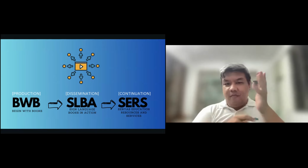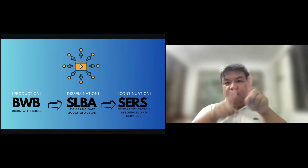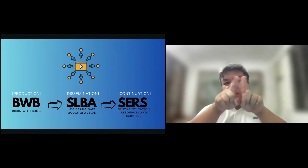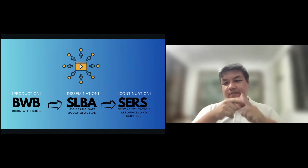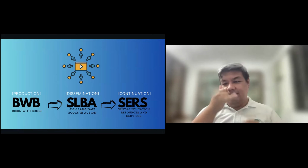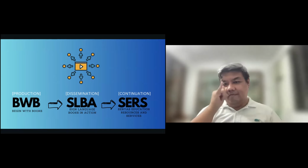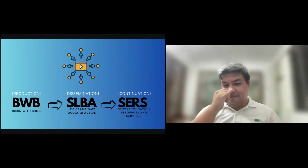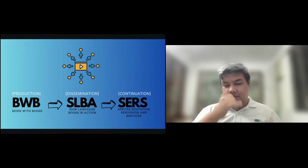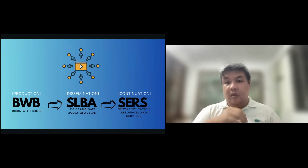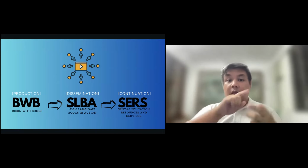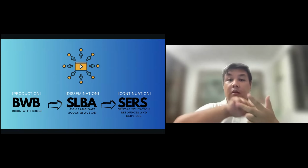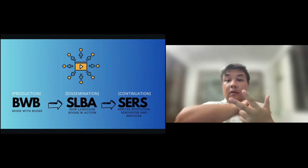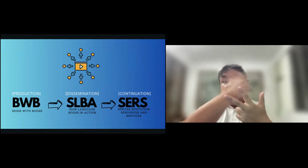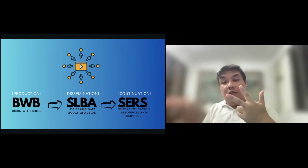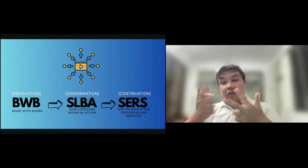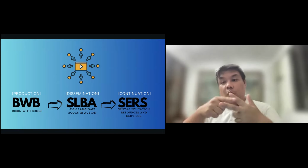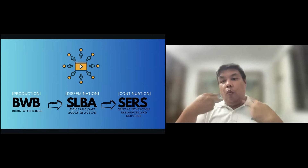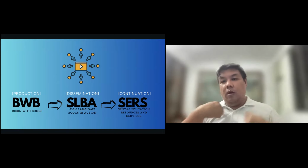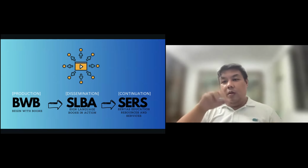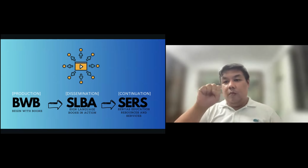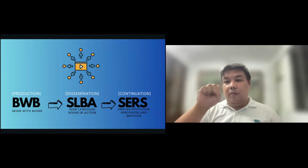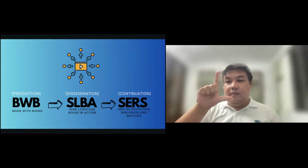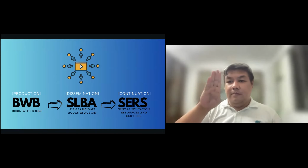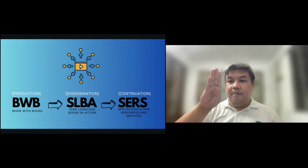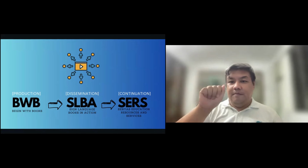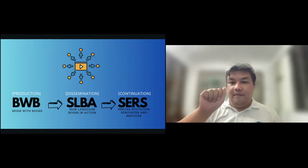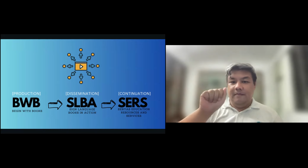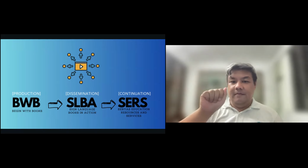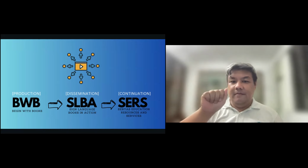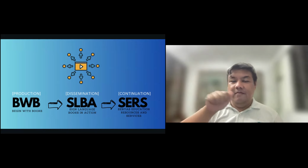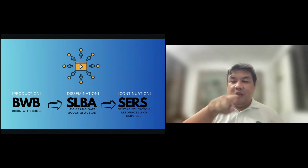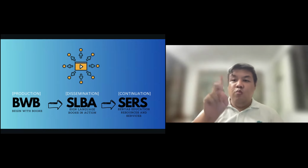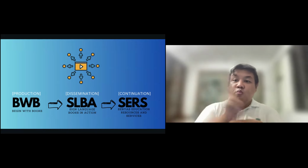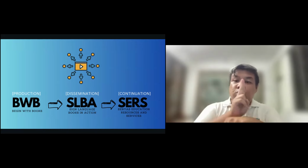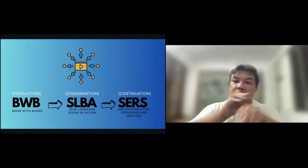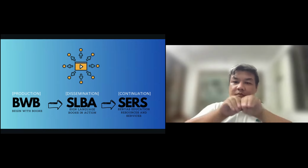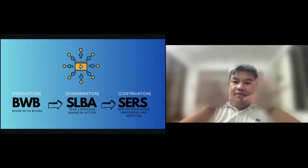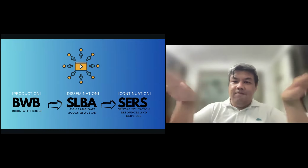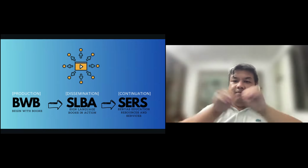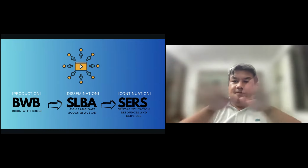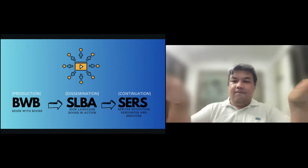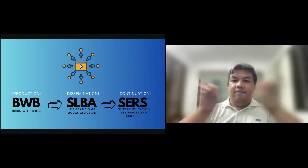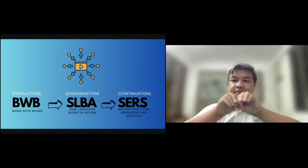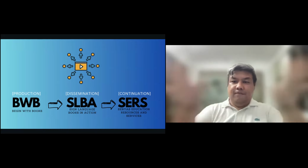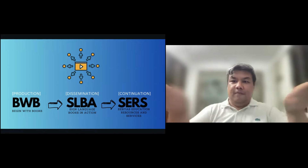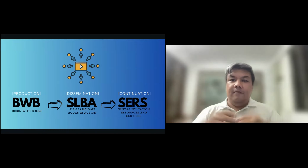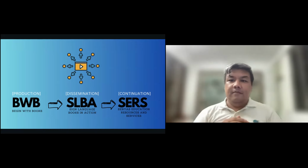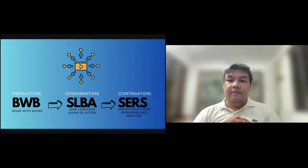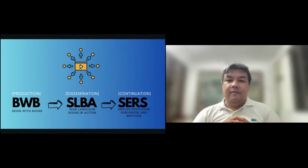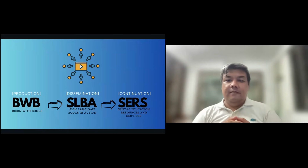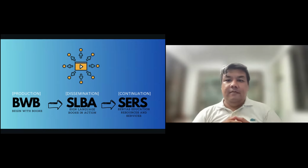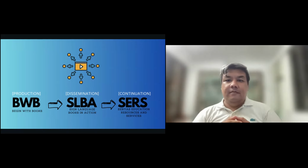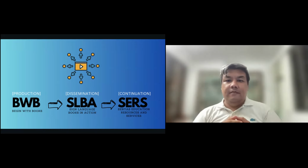we created, and then we work with the SLBA. That's the dissemination that we